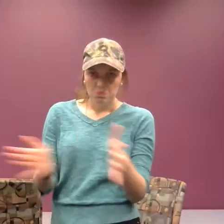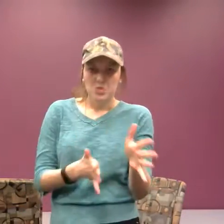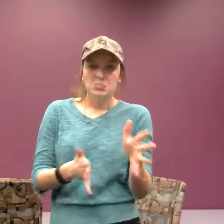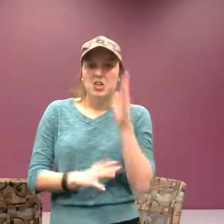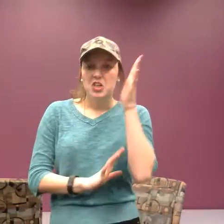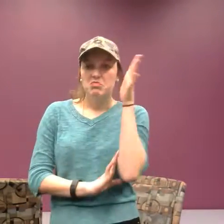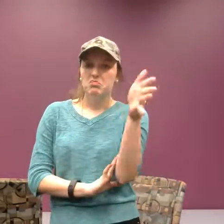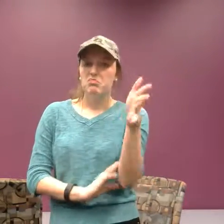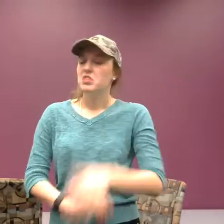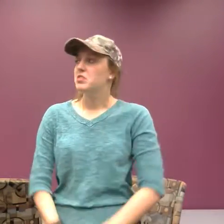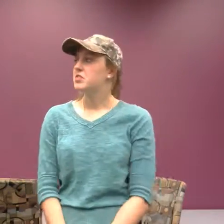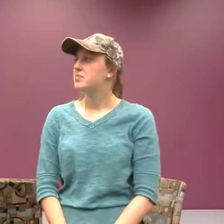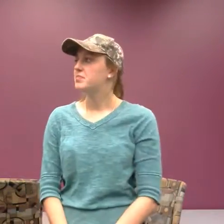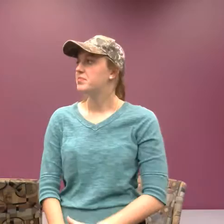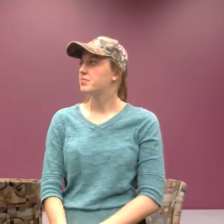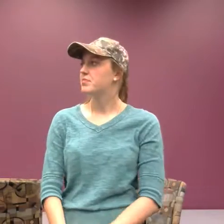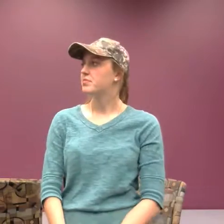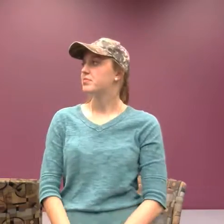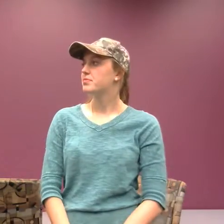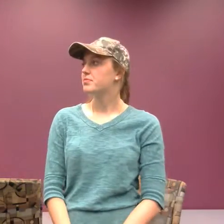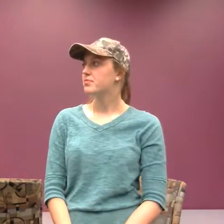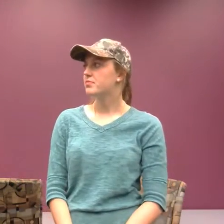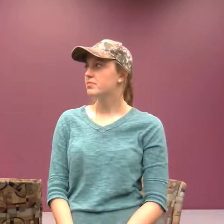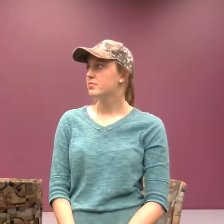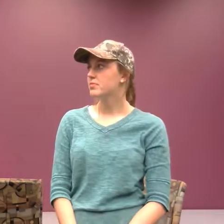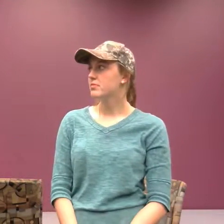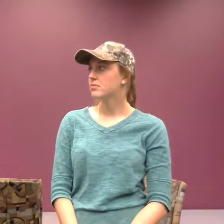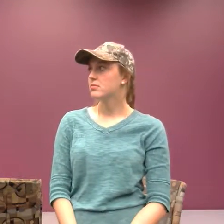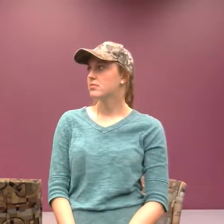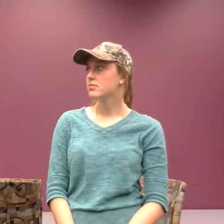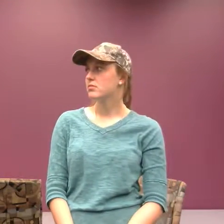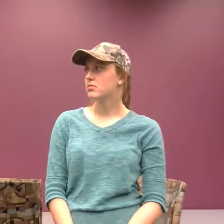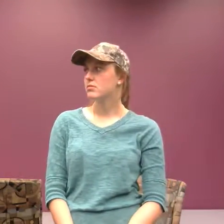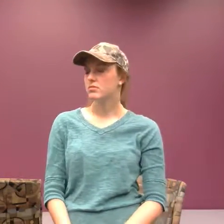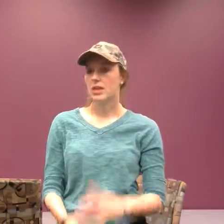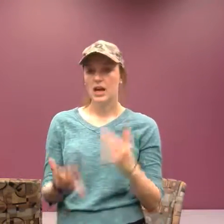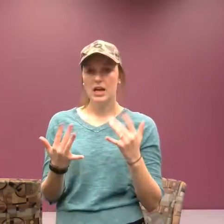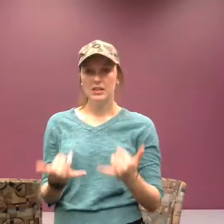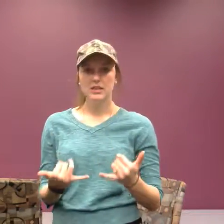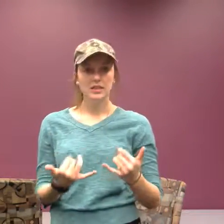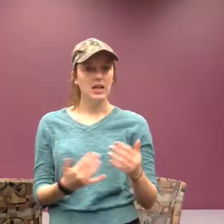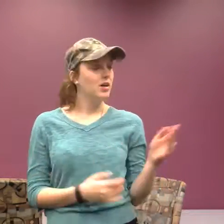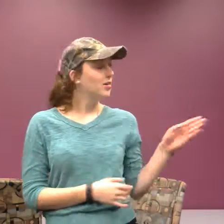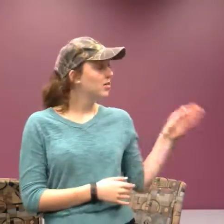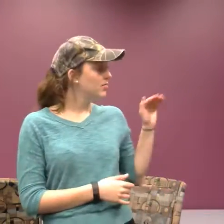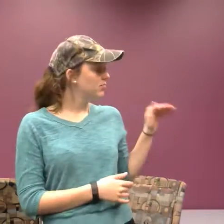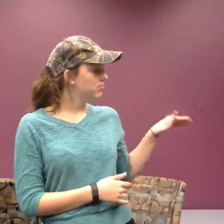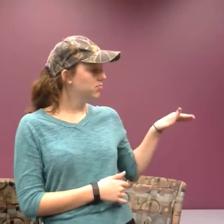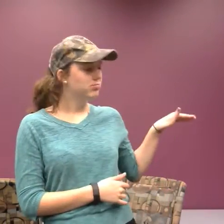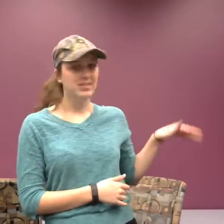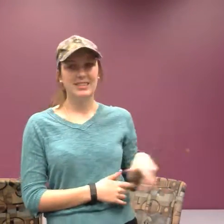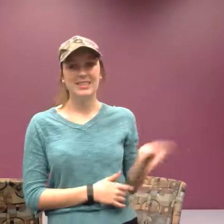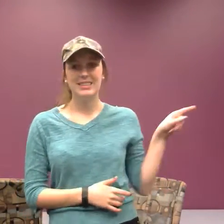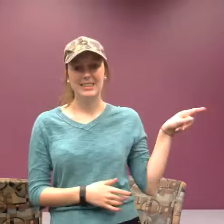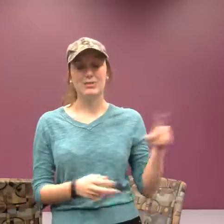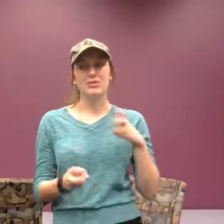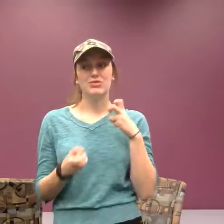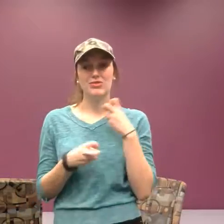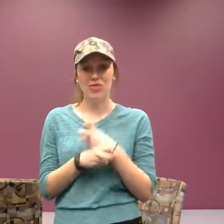bit. Nice job. Nice job. Now, this one is really tough. We're going to have our